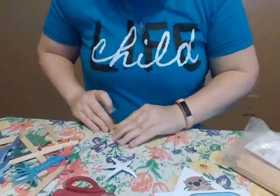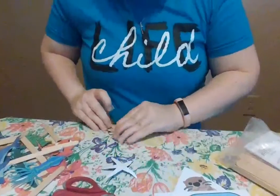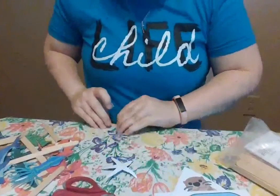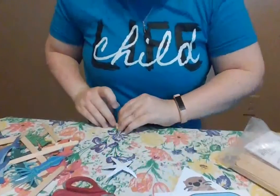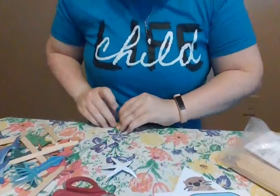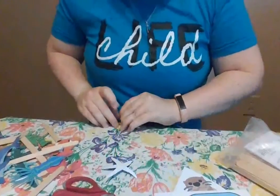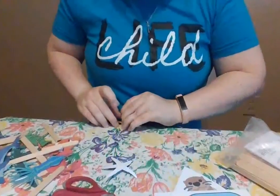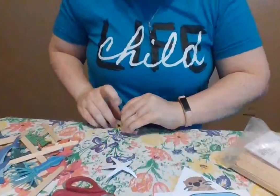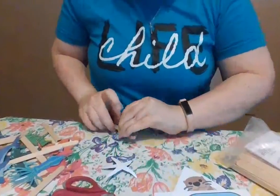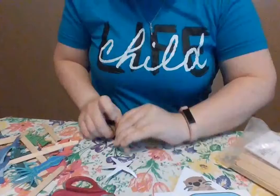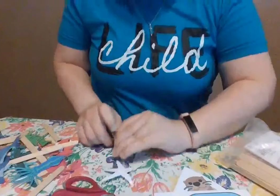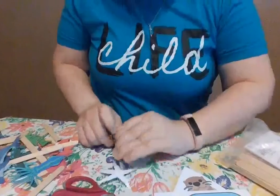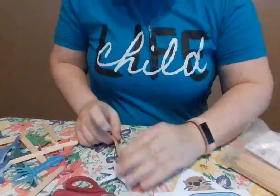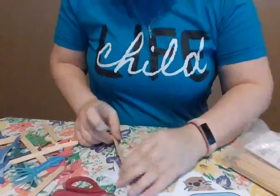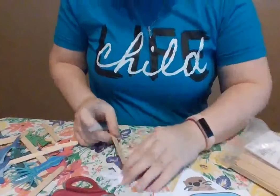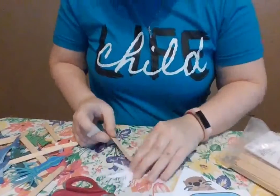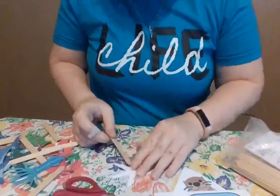this one's a really tricky one to get taped on.